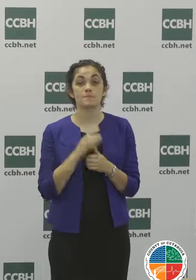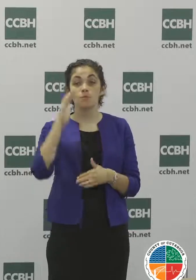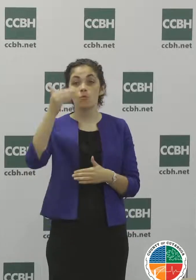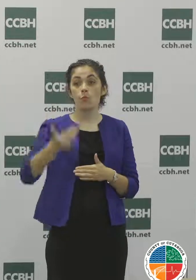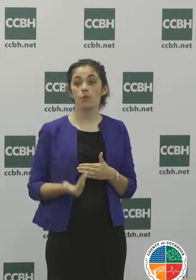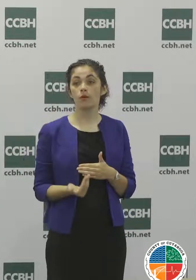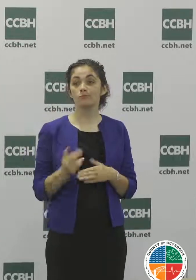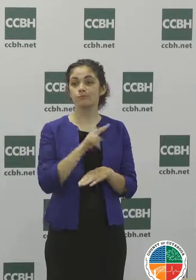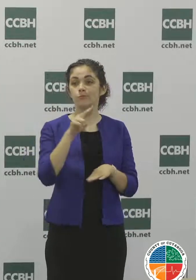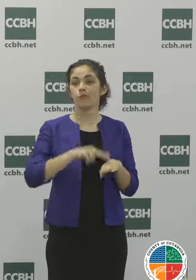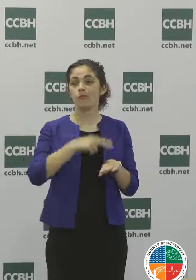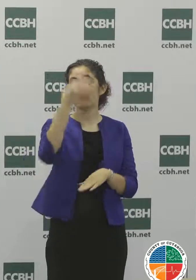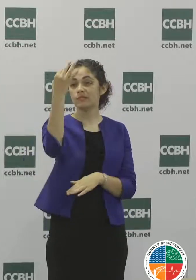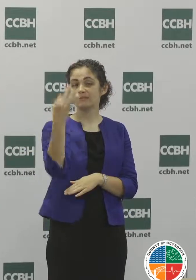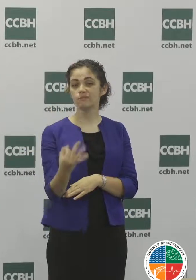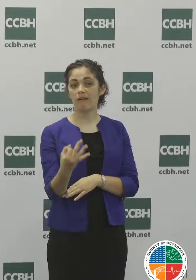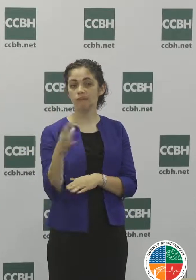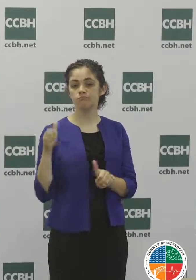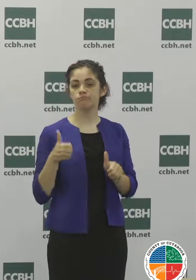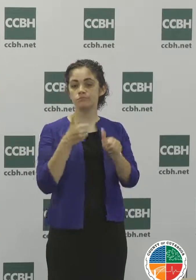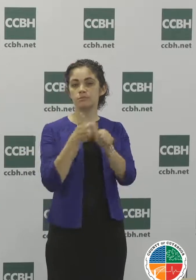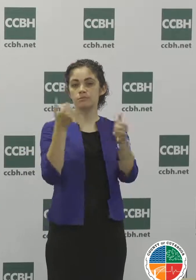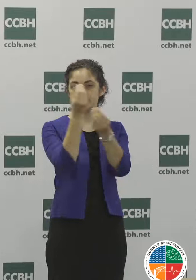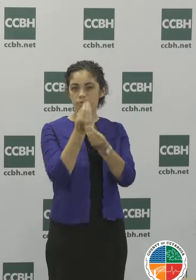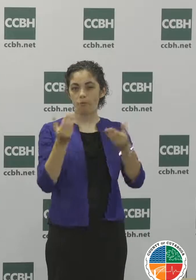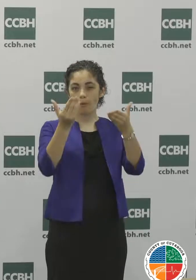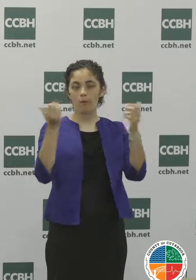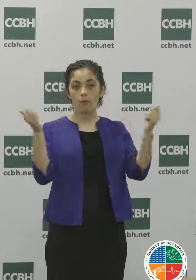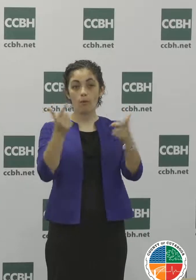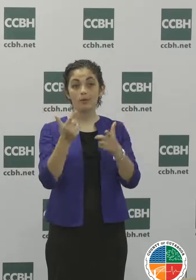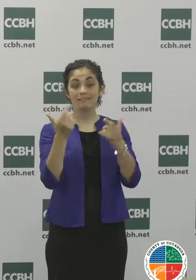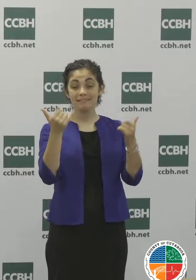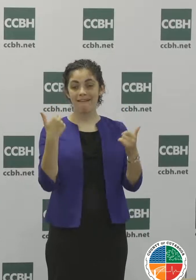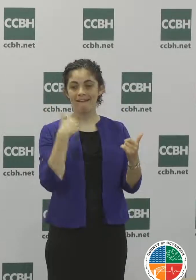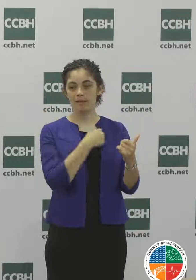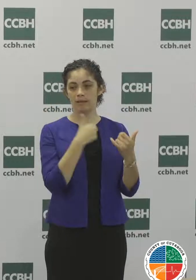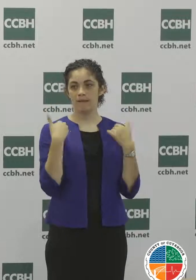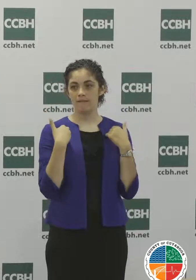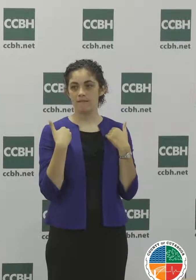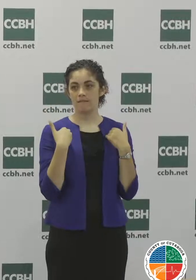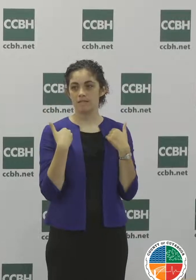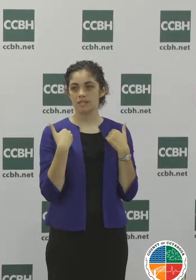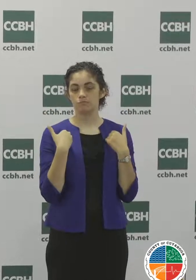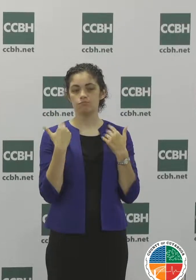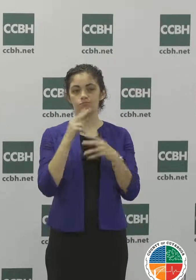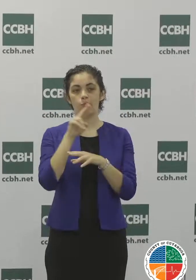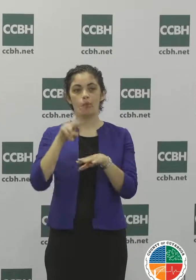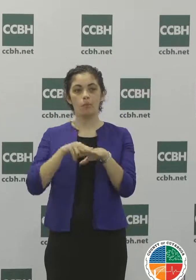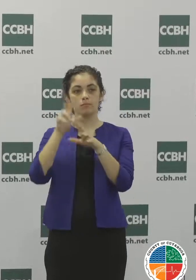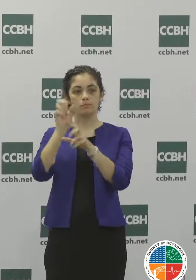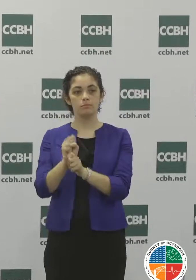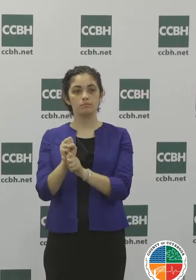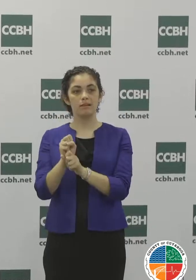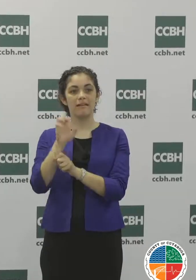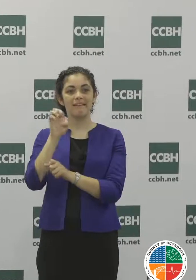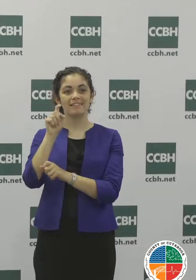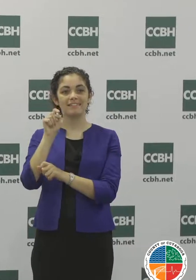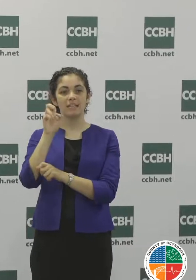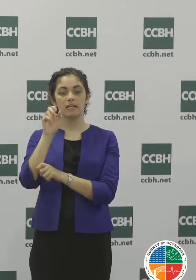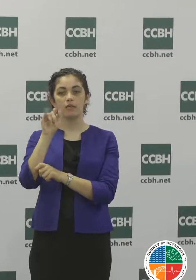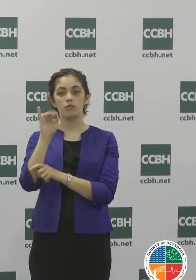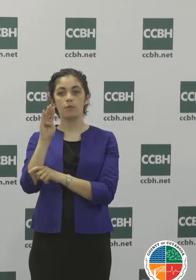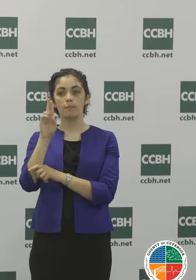Welcome to our usual Friday update. And today I have with me, as is customary, County Executive Irma